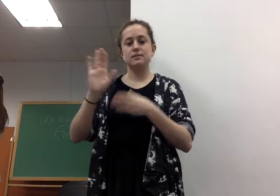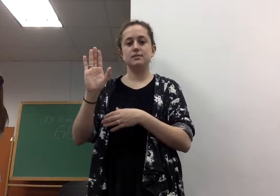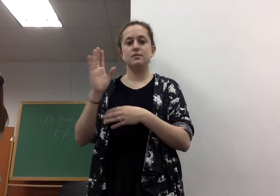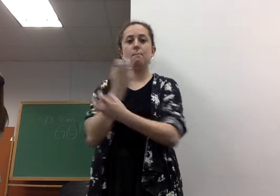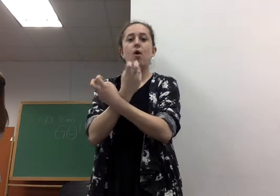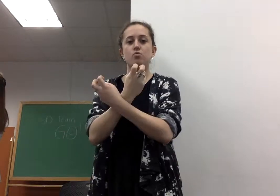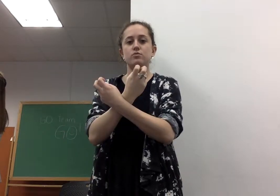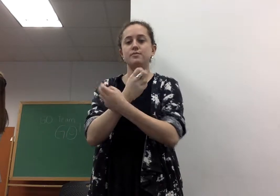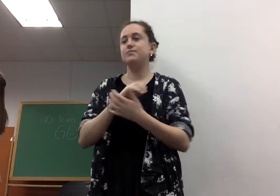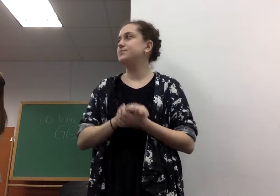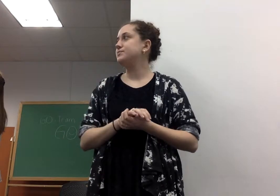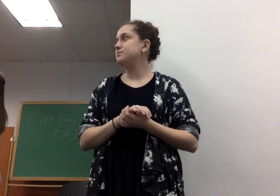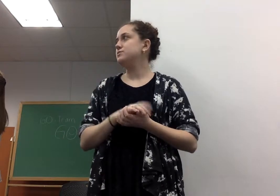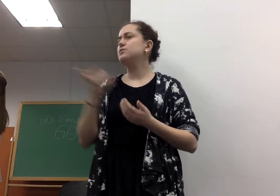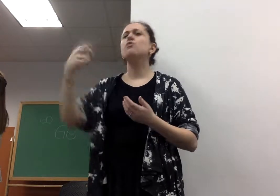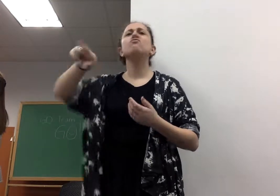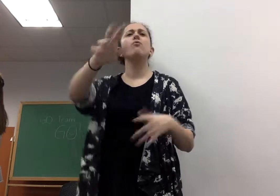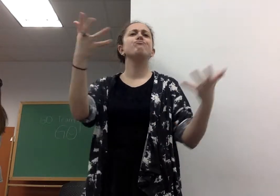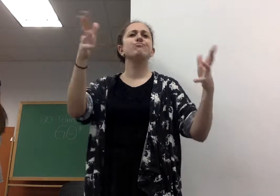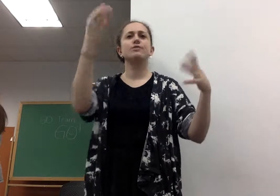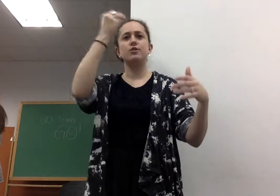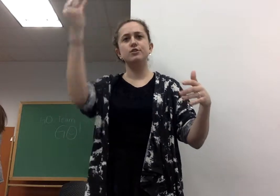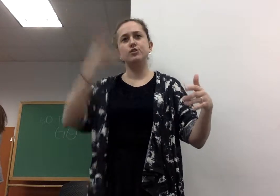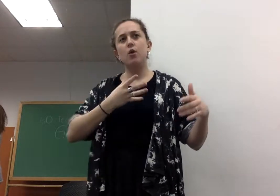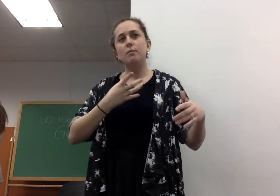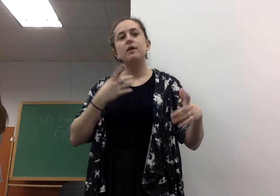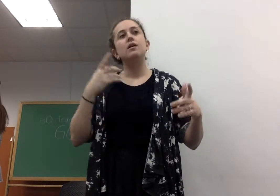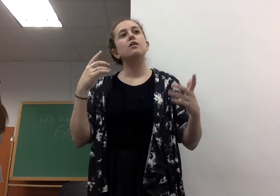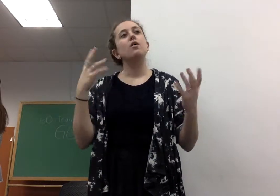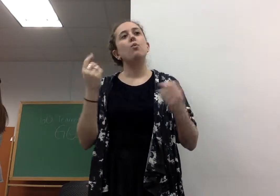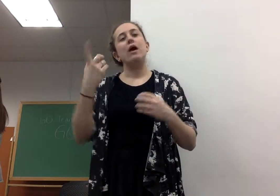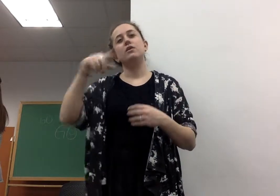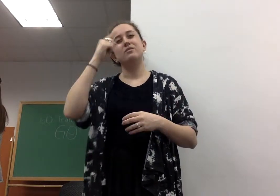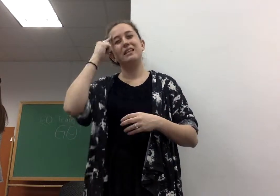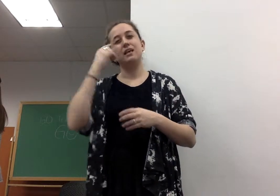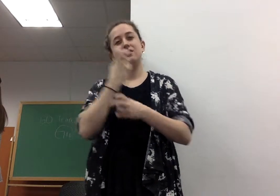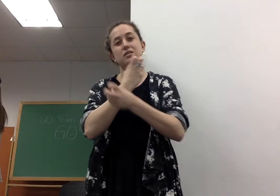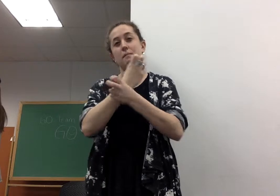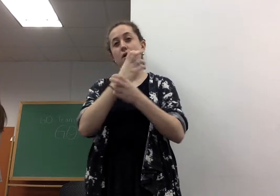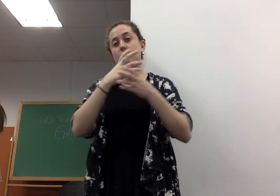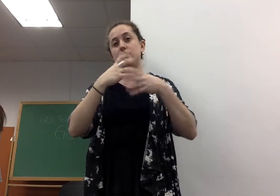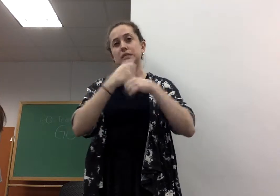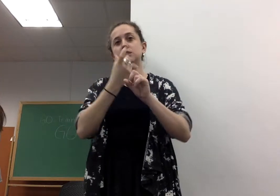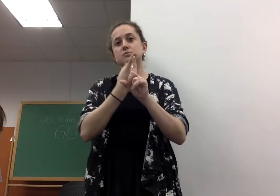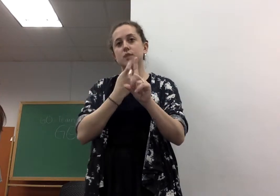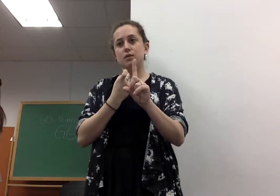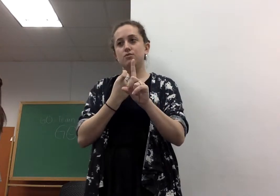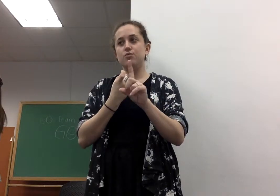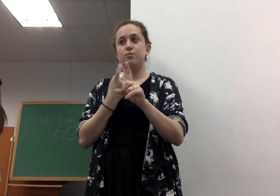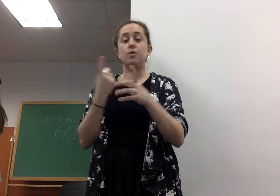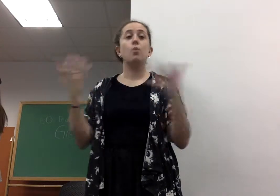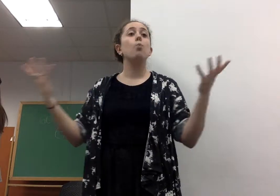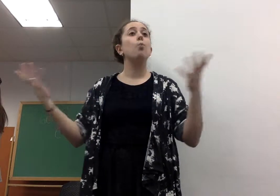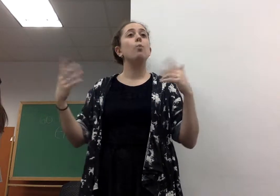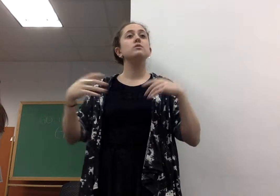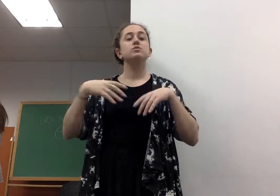told me again today what do you think bone is made out of, or some things that are found in bone. What's going to make this bone hard? What is it that's found